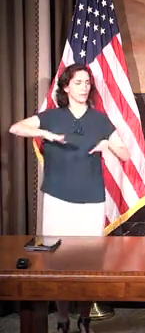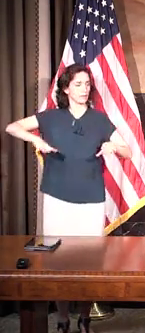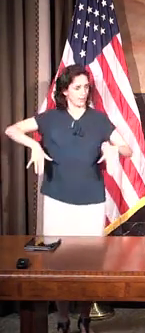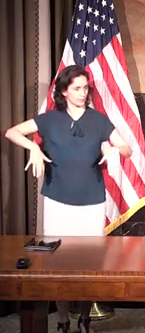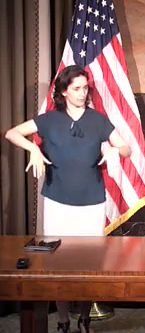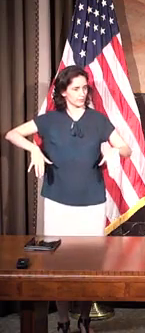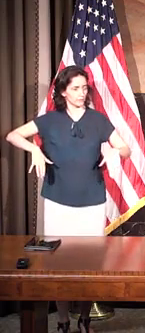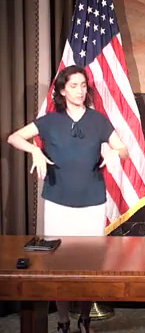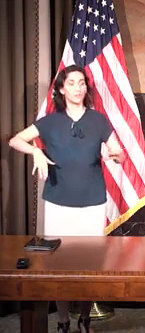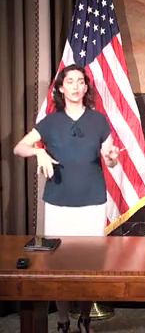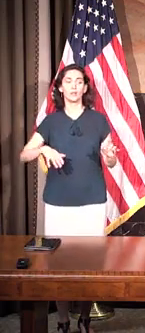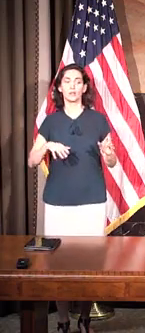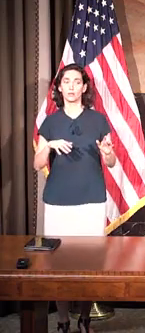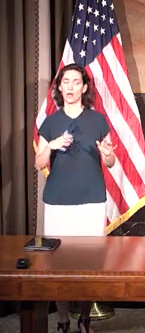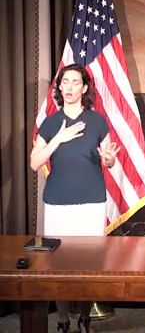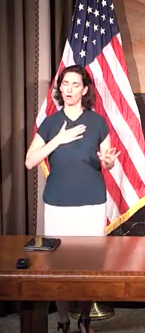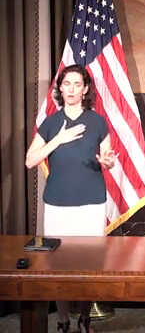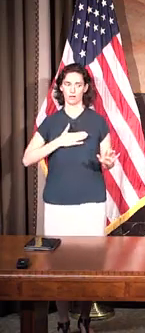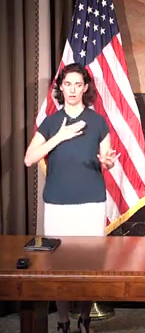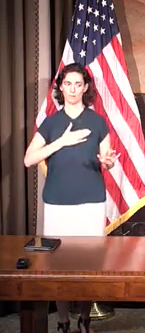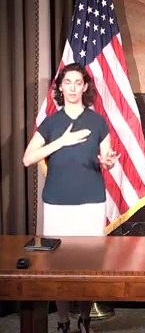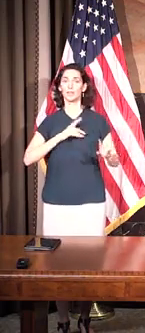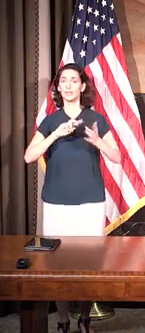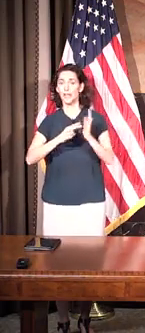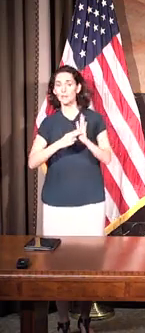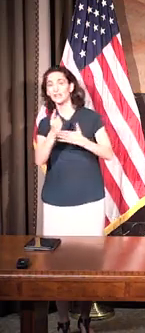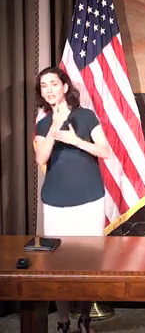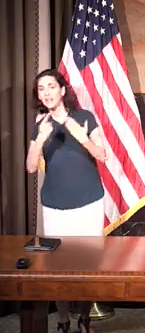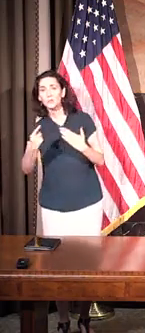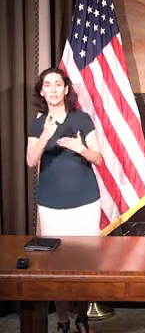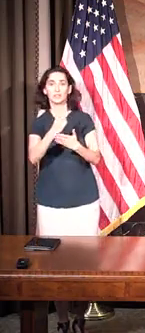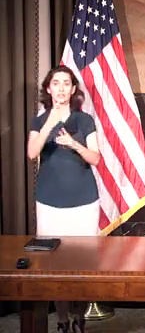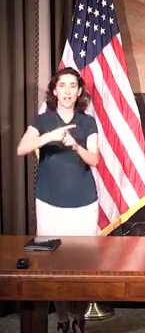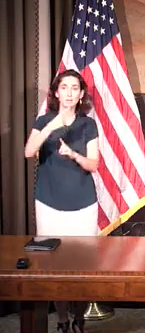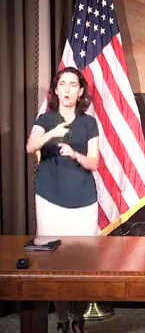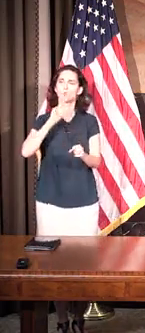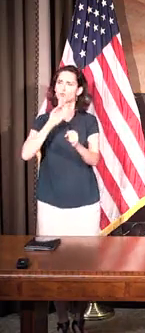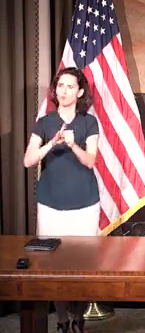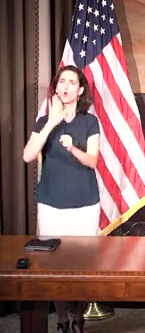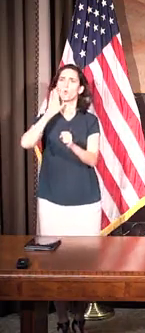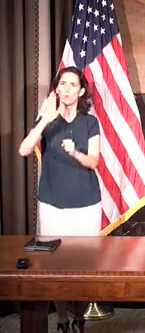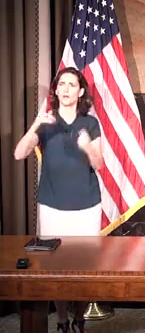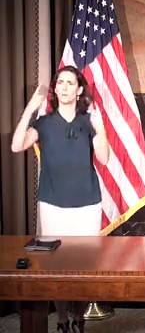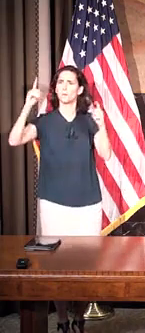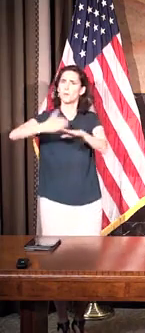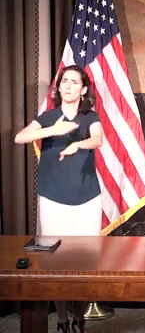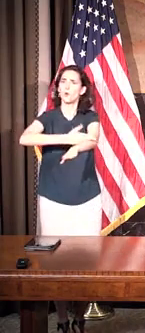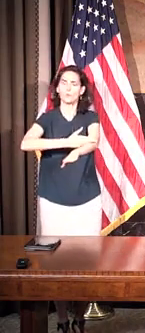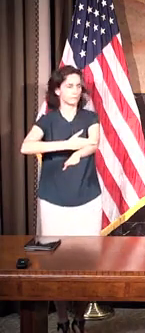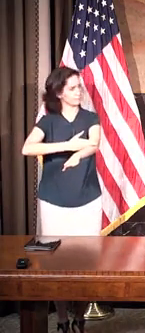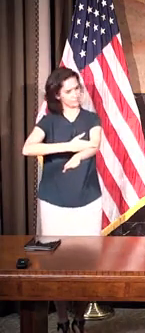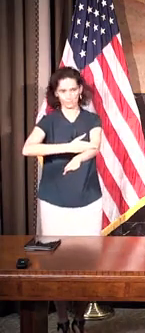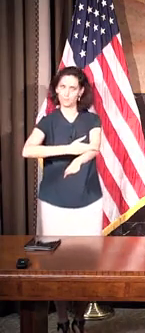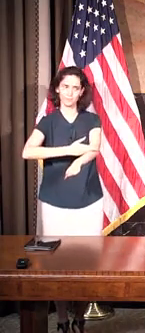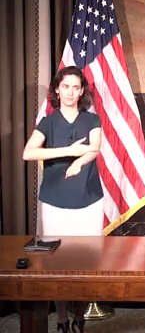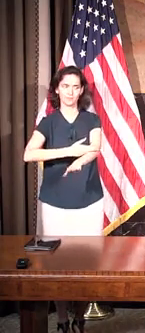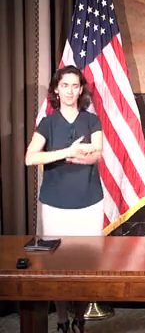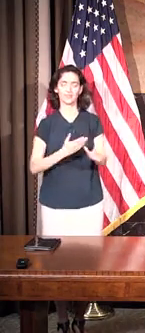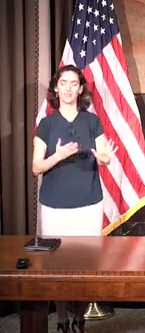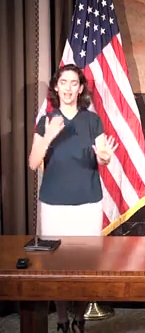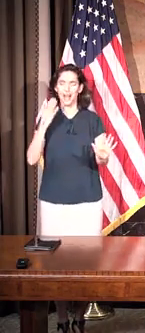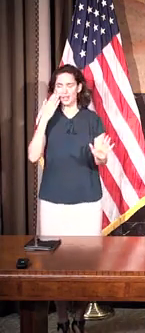mean that we're guaranteed success next week or next month. And it's paradoxical. I know it's human nature, and so